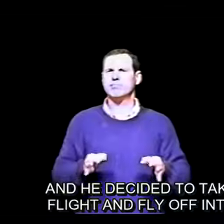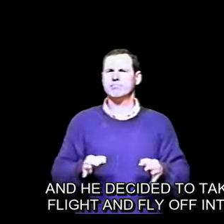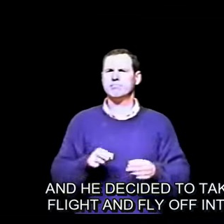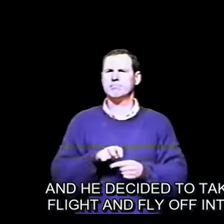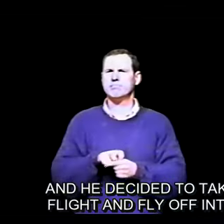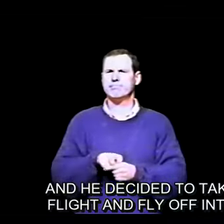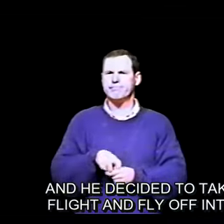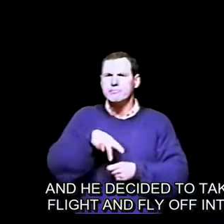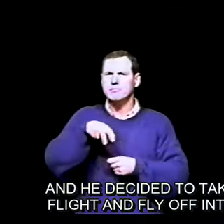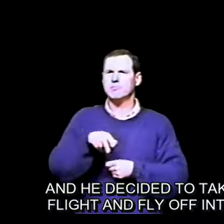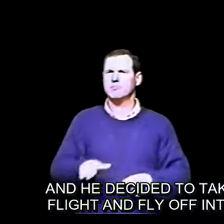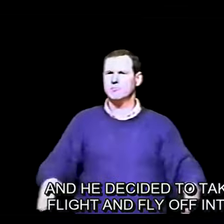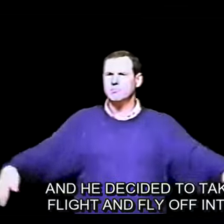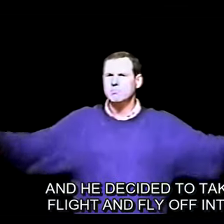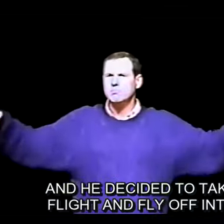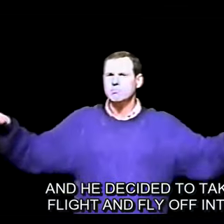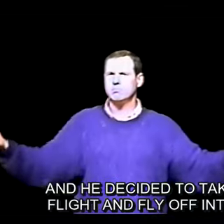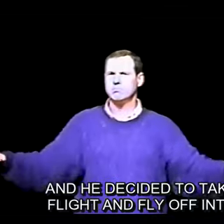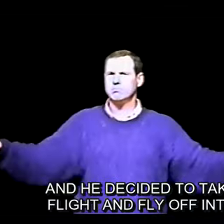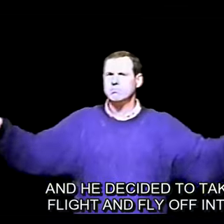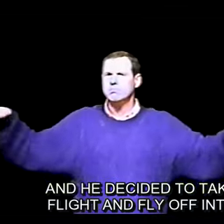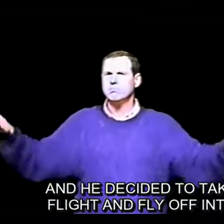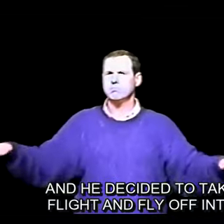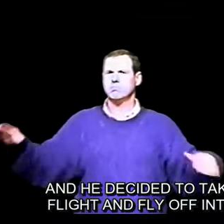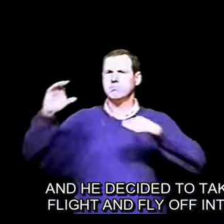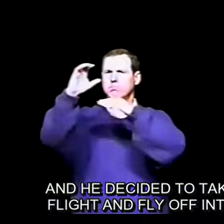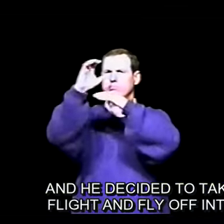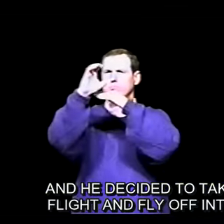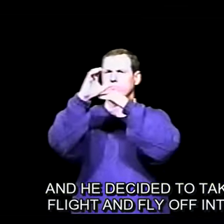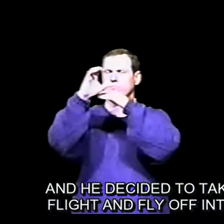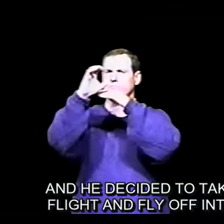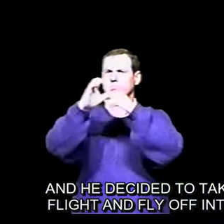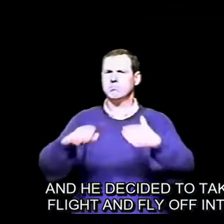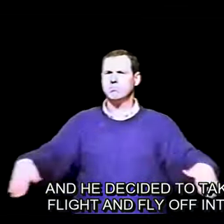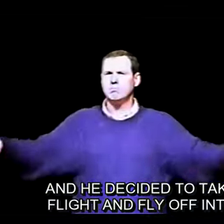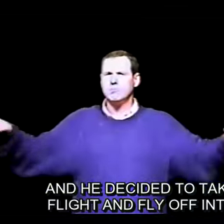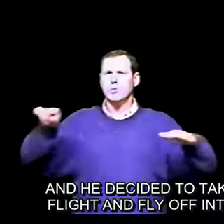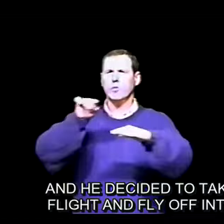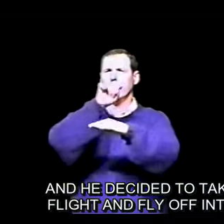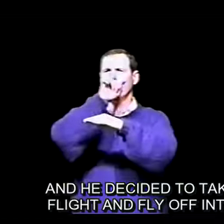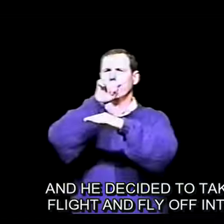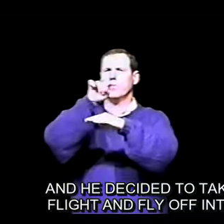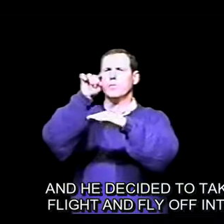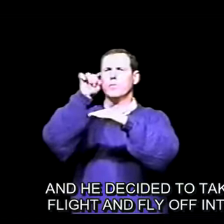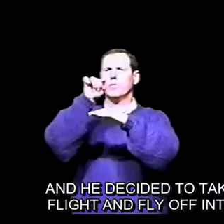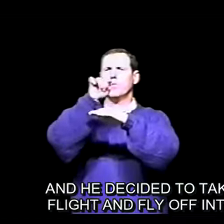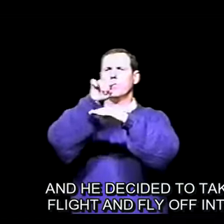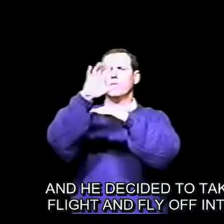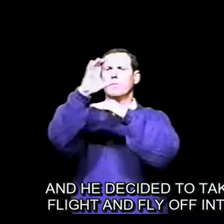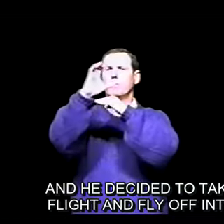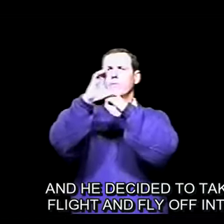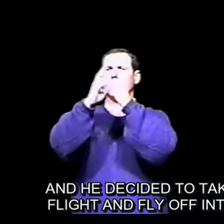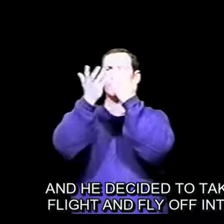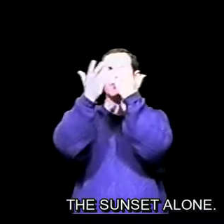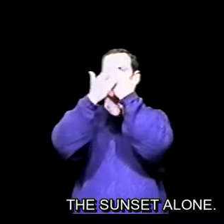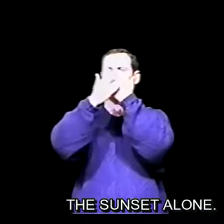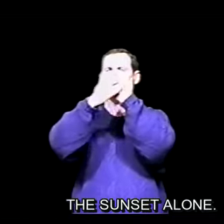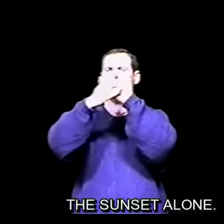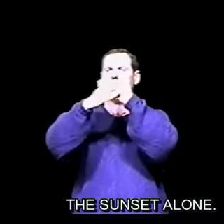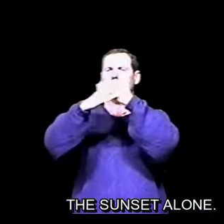decided to take flight and fly off into the sunset